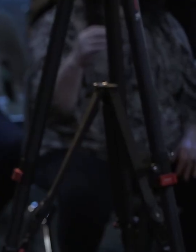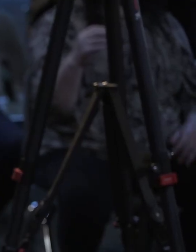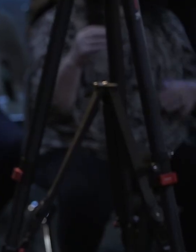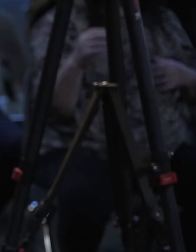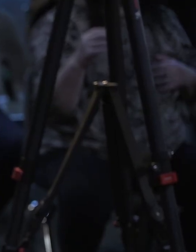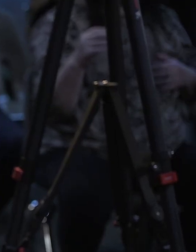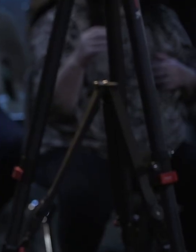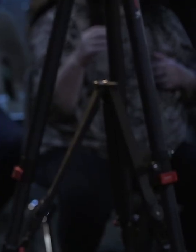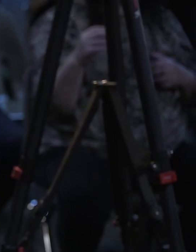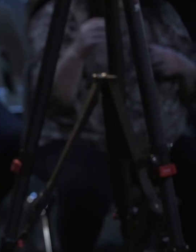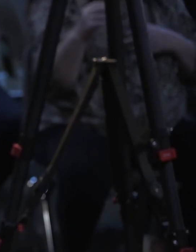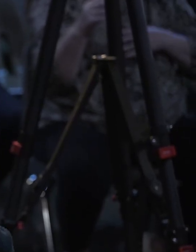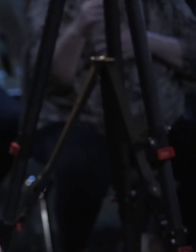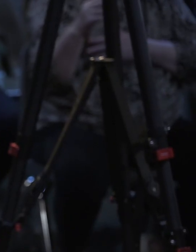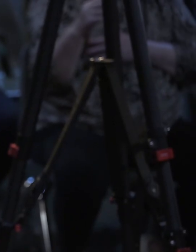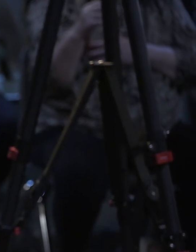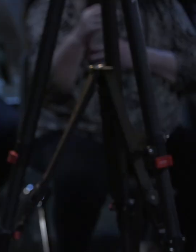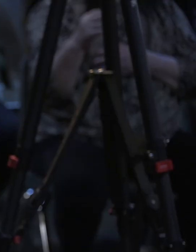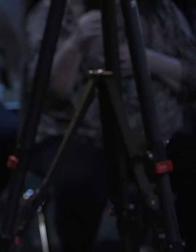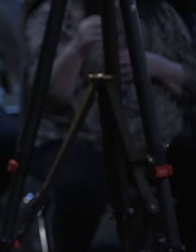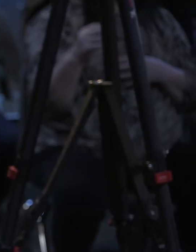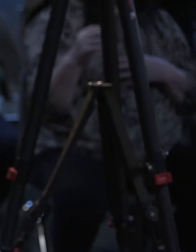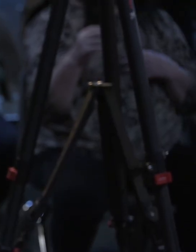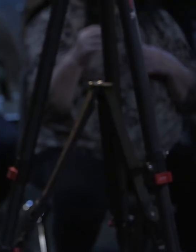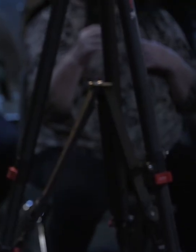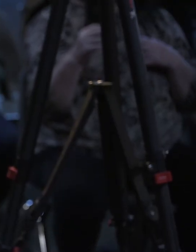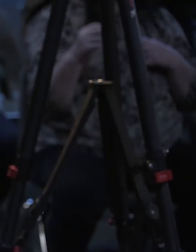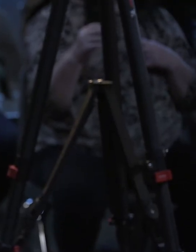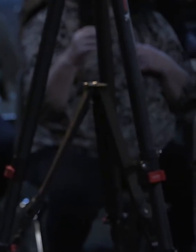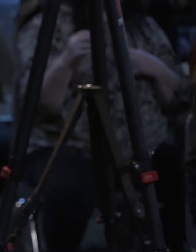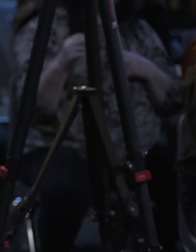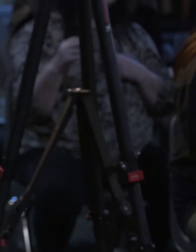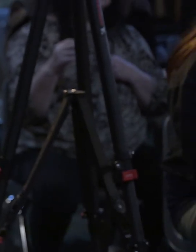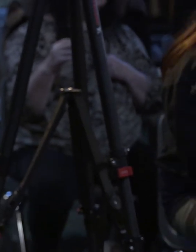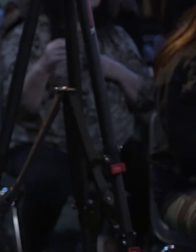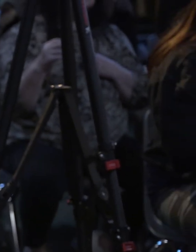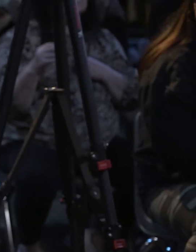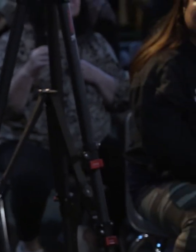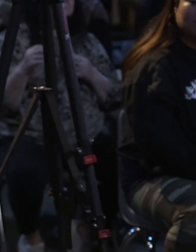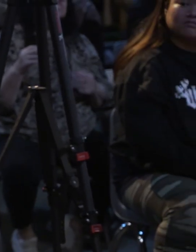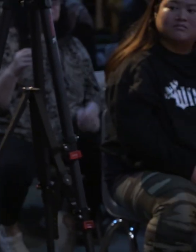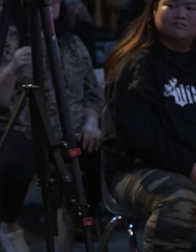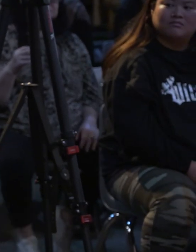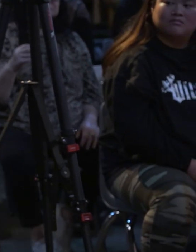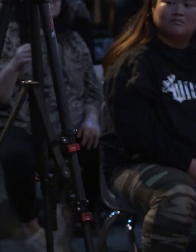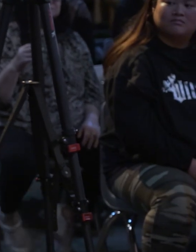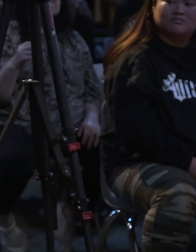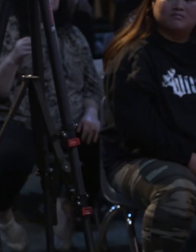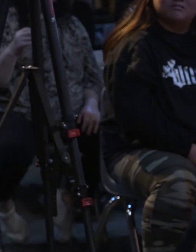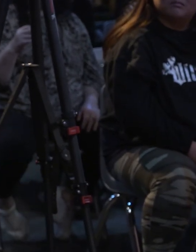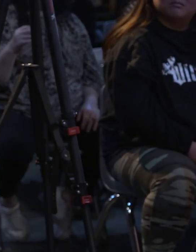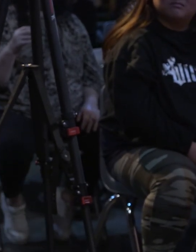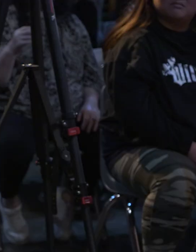legacy is here today, and I love to help people. I love to make people laugh. I love looking hot. You're